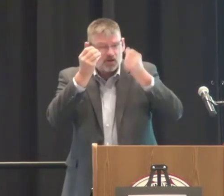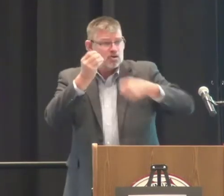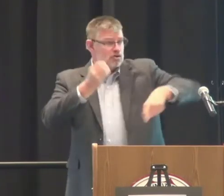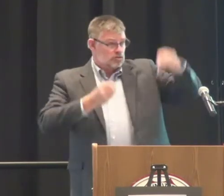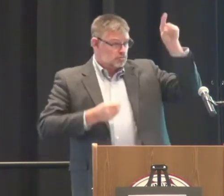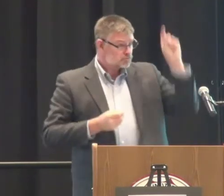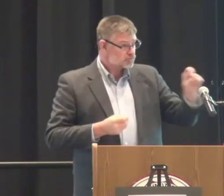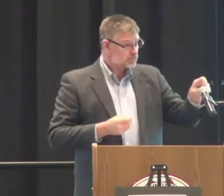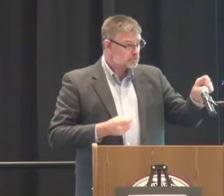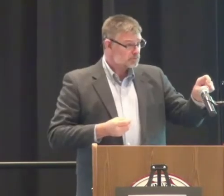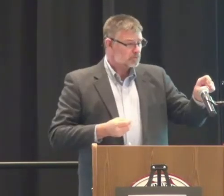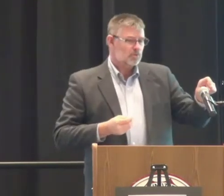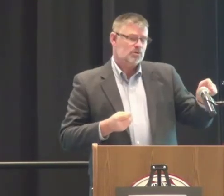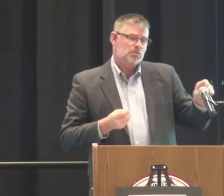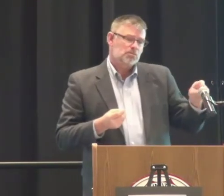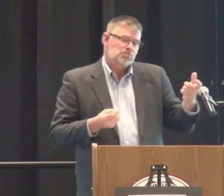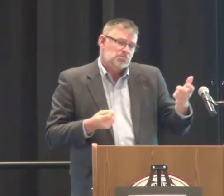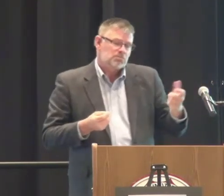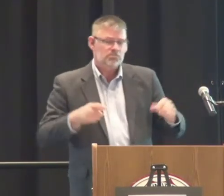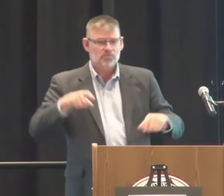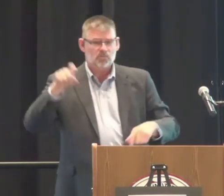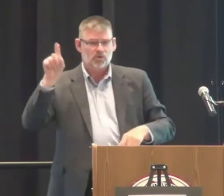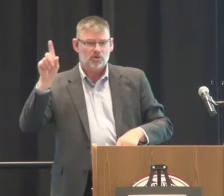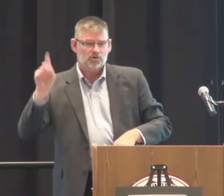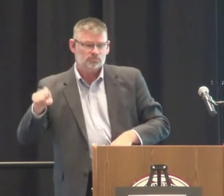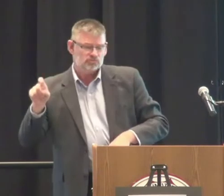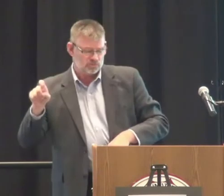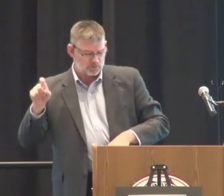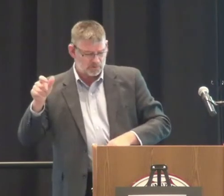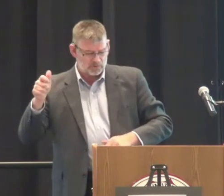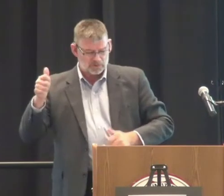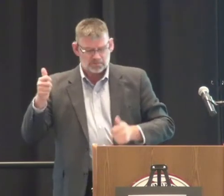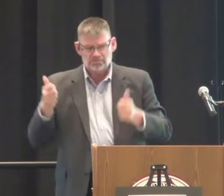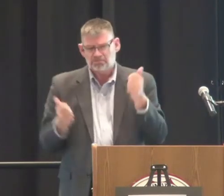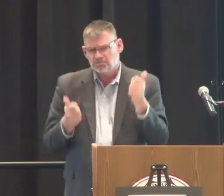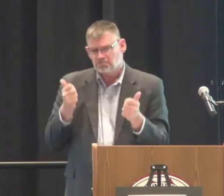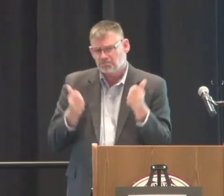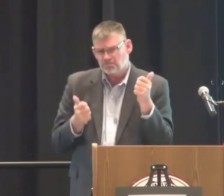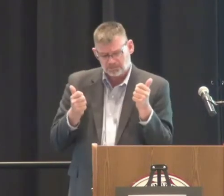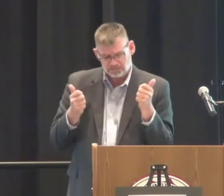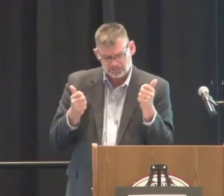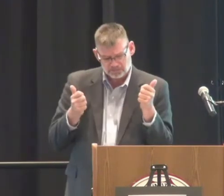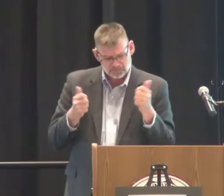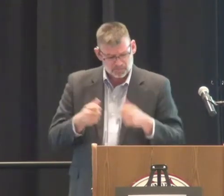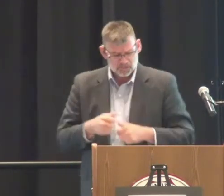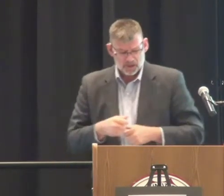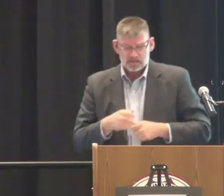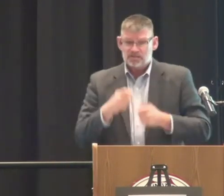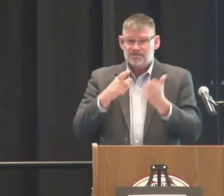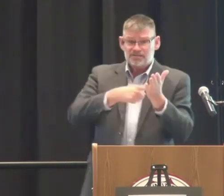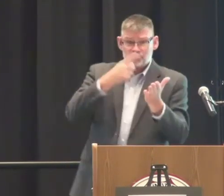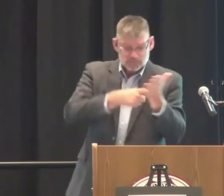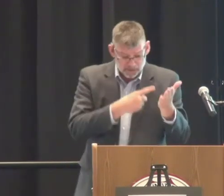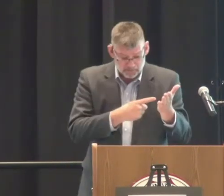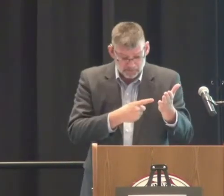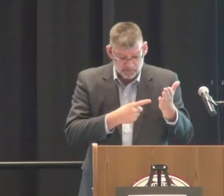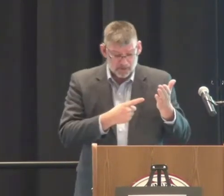My head spills over with shoulds and oughts, and sometimes confusing or